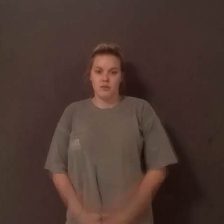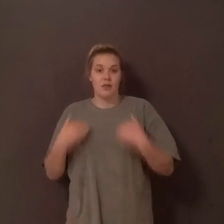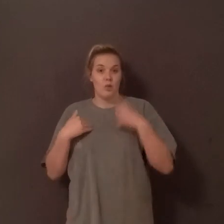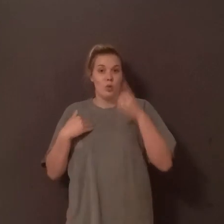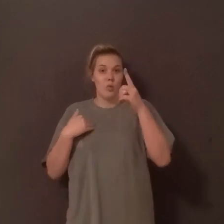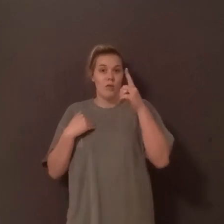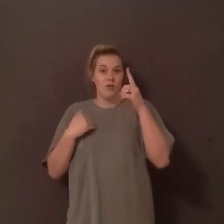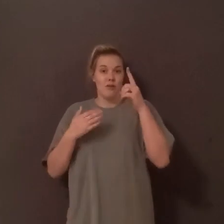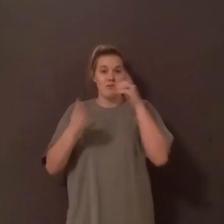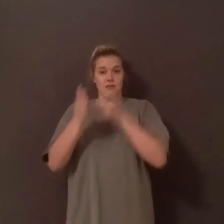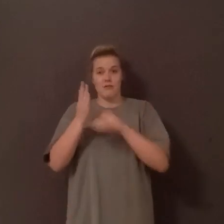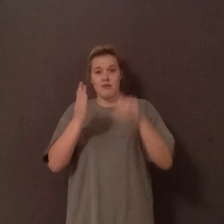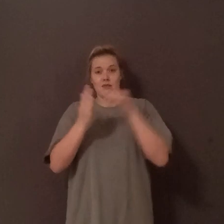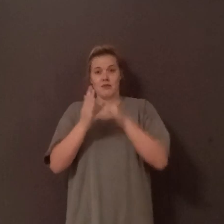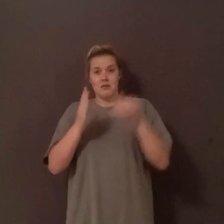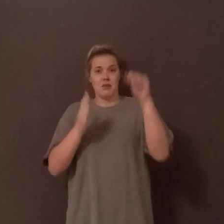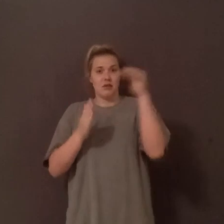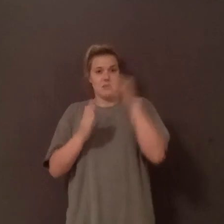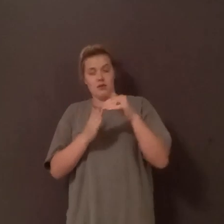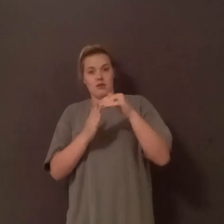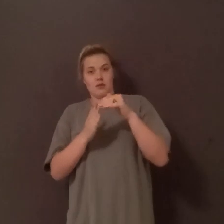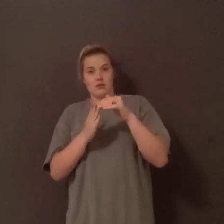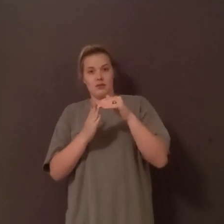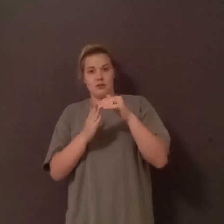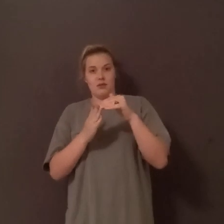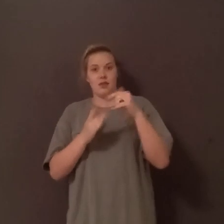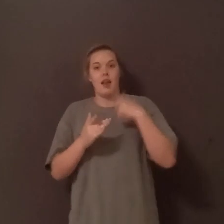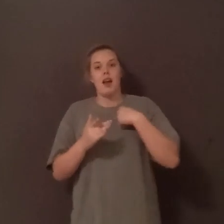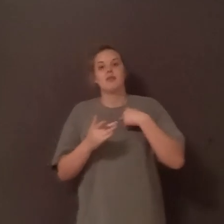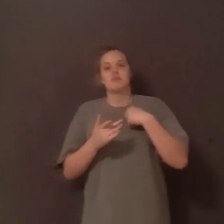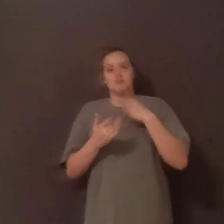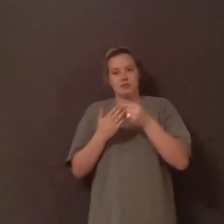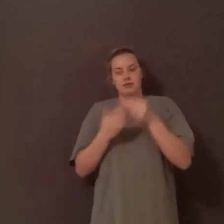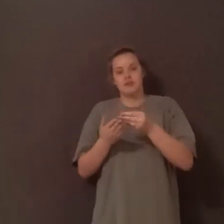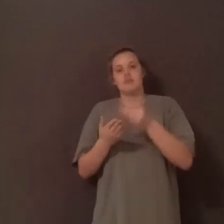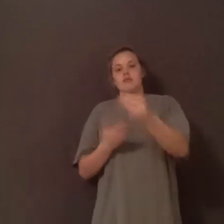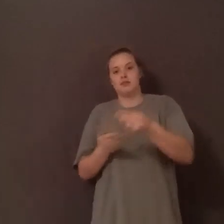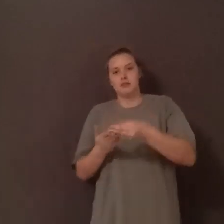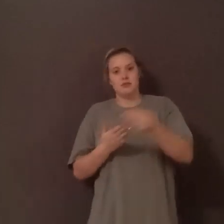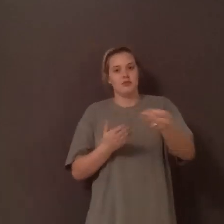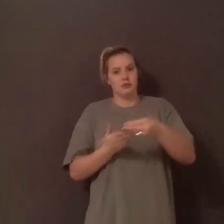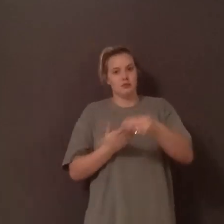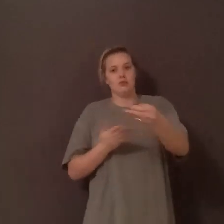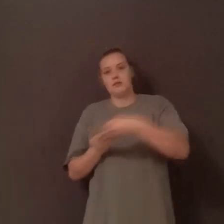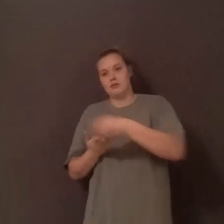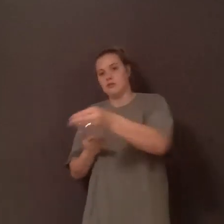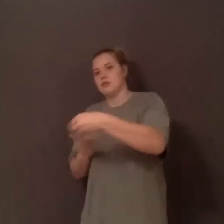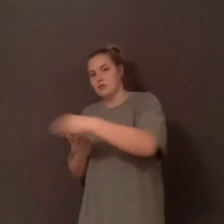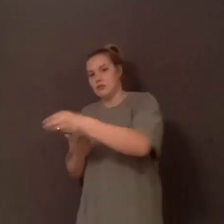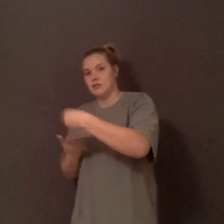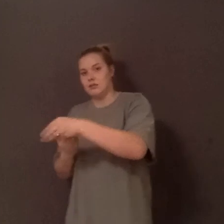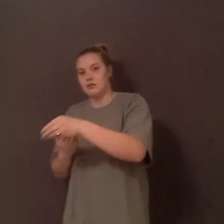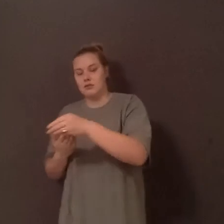words in all these books. But you paid for all of them. I paid for all of them. How much did you pay for all your materials? For all the